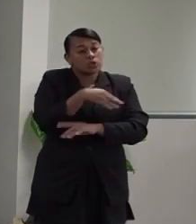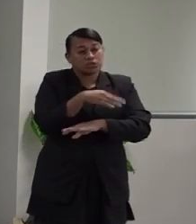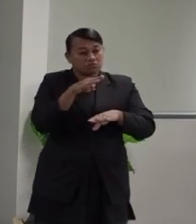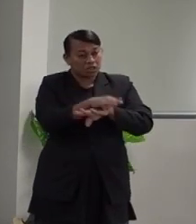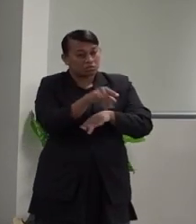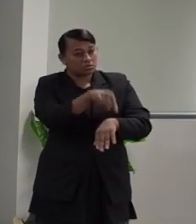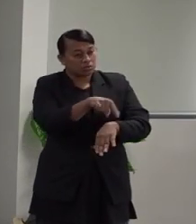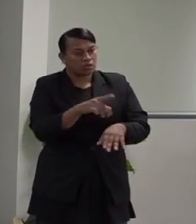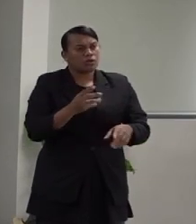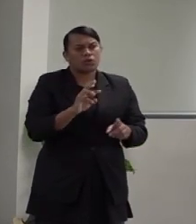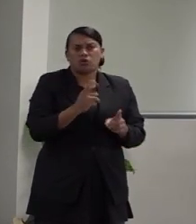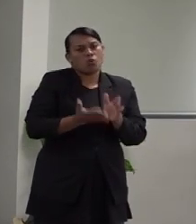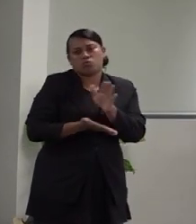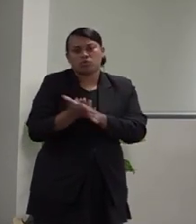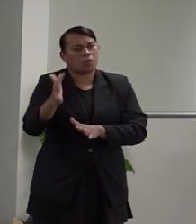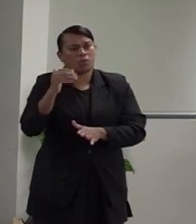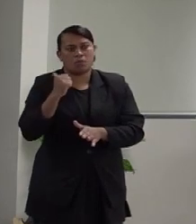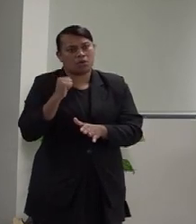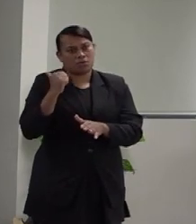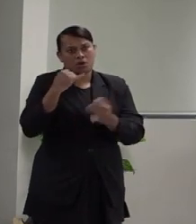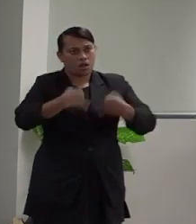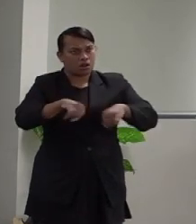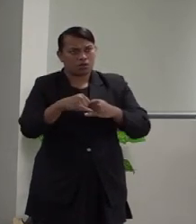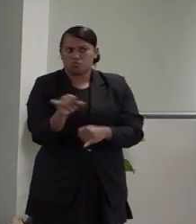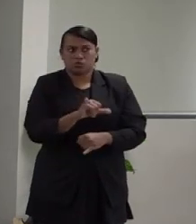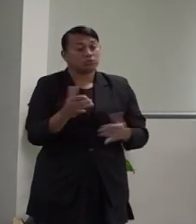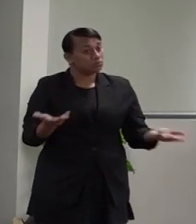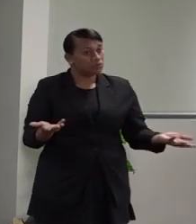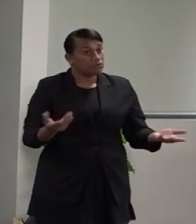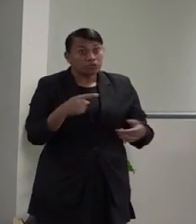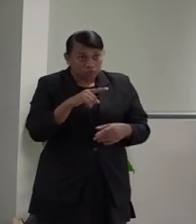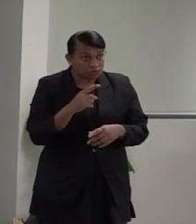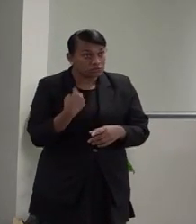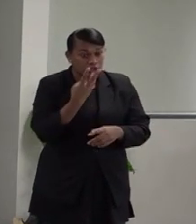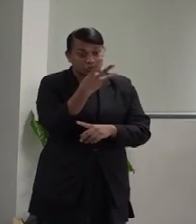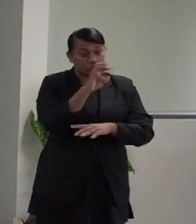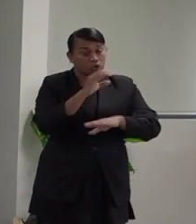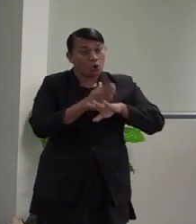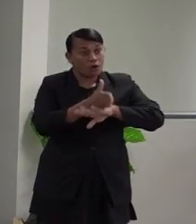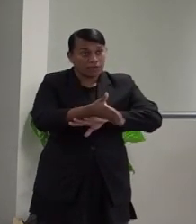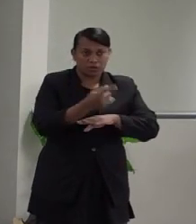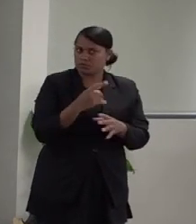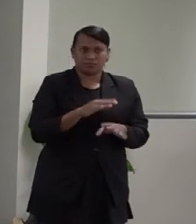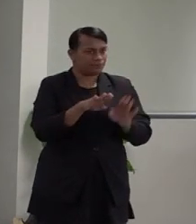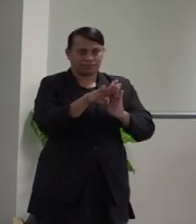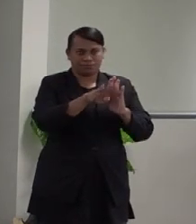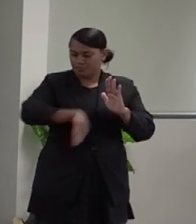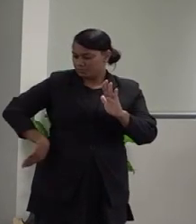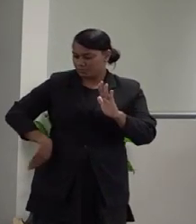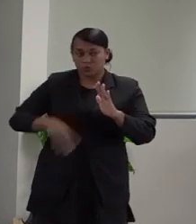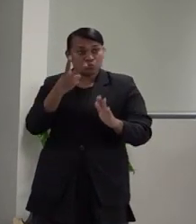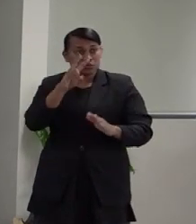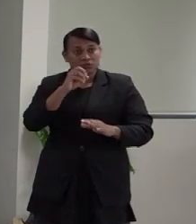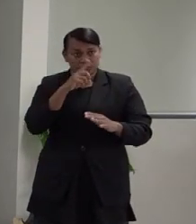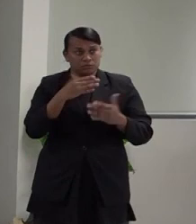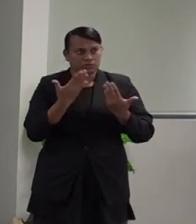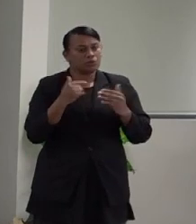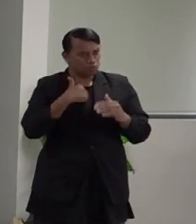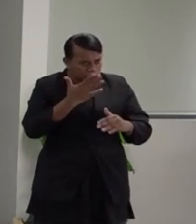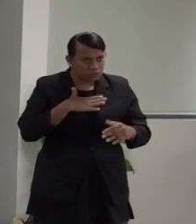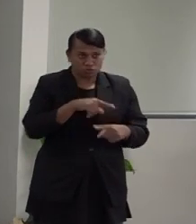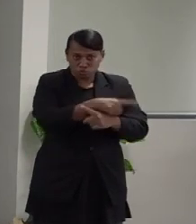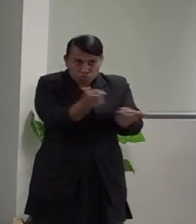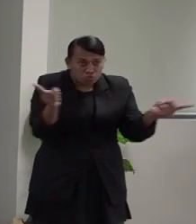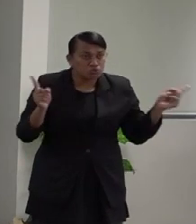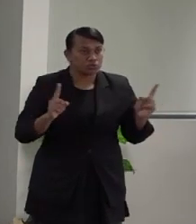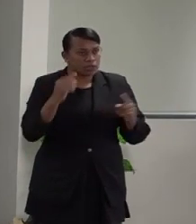Our ban on gatherings of 20 or more people remains in effect. I want to make sure every Fijian knows that. And if you have a